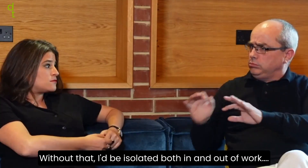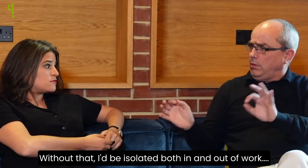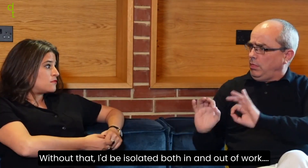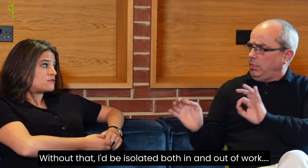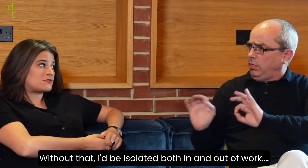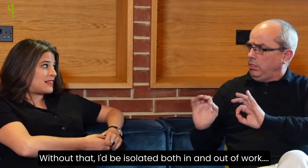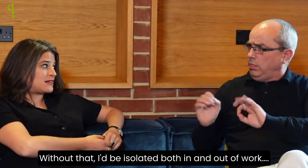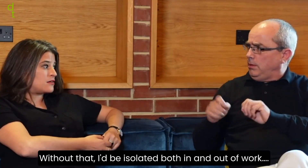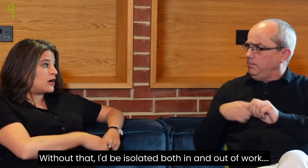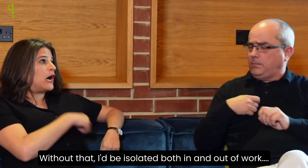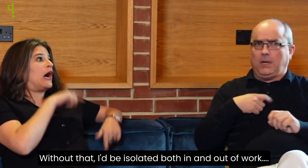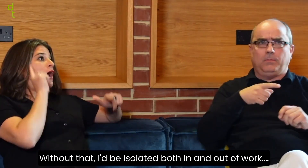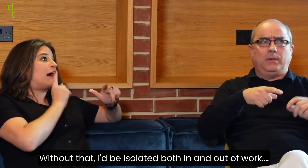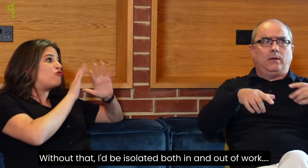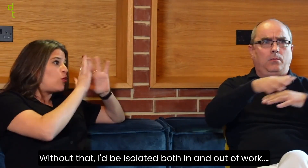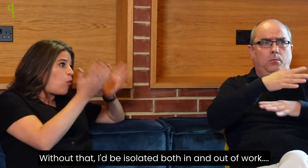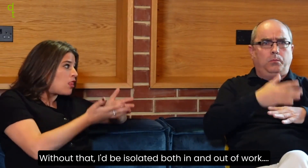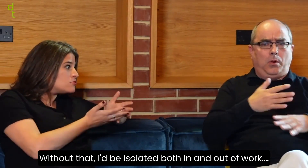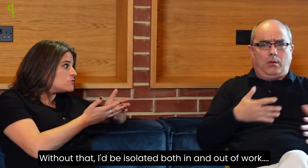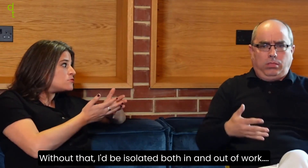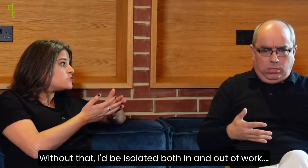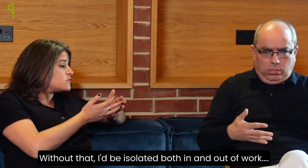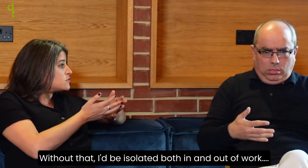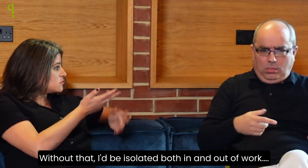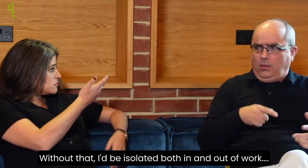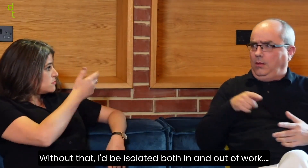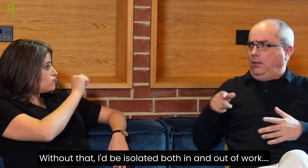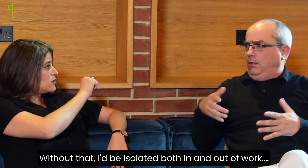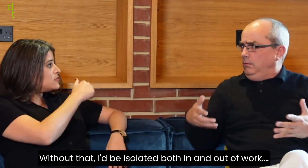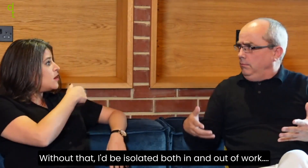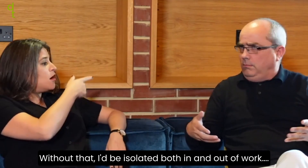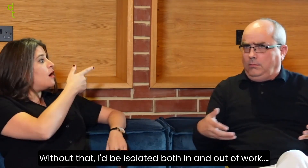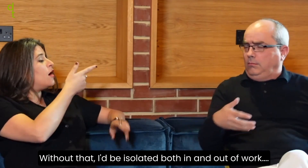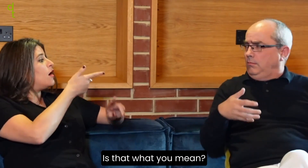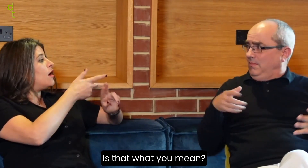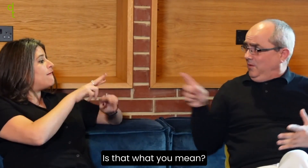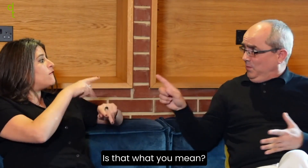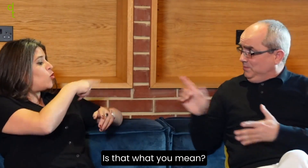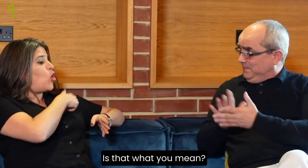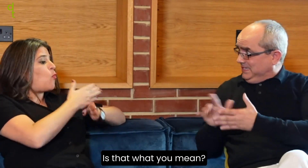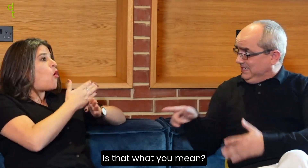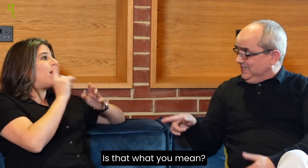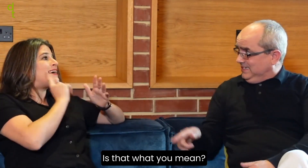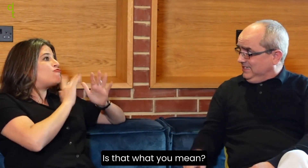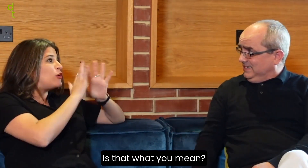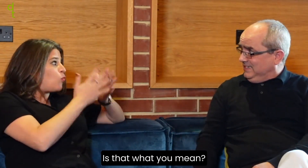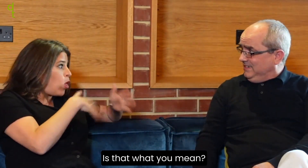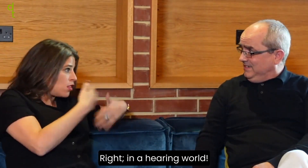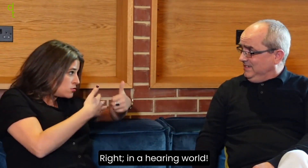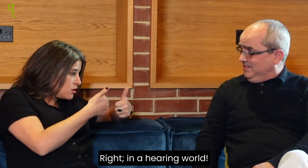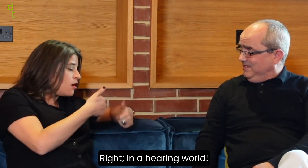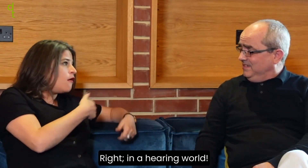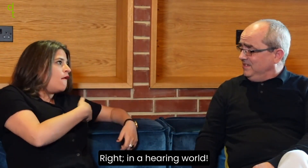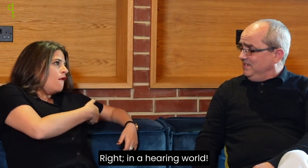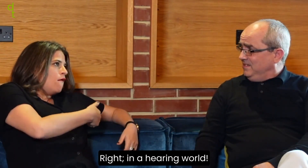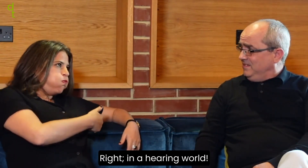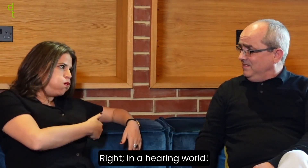that, I'd be isolated both in and out of work. Is that what you mean? Right, in a hearing